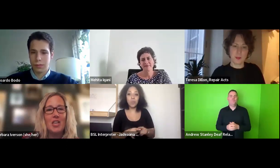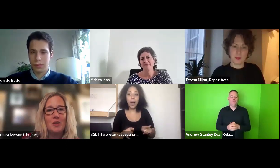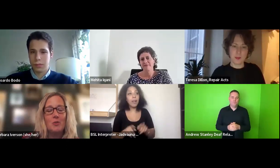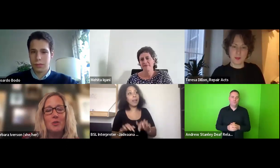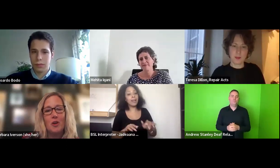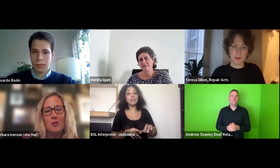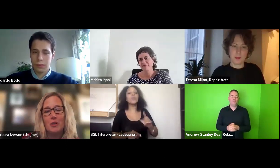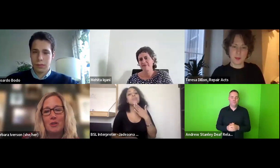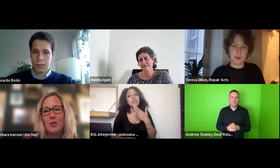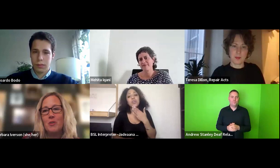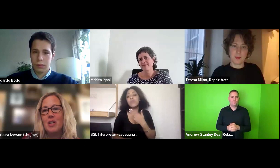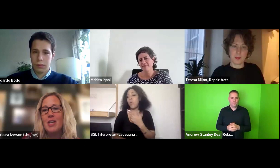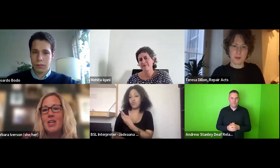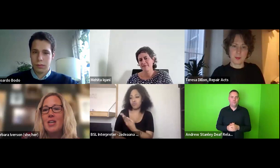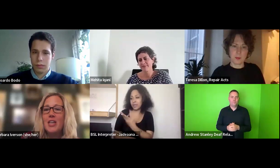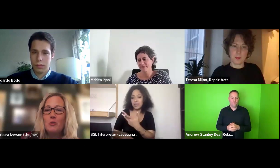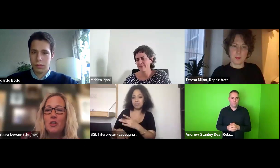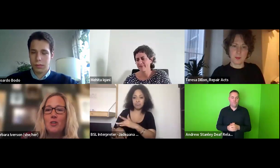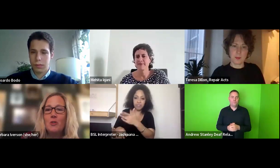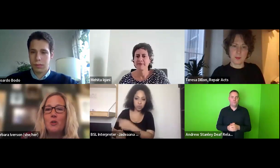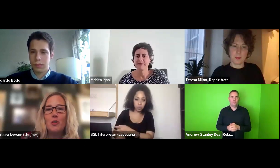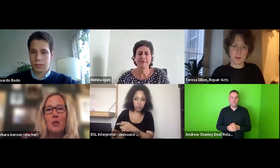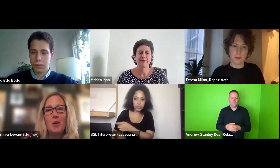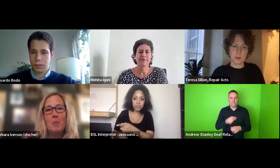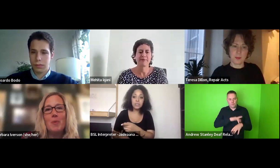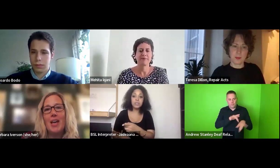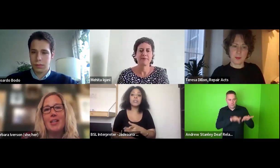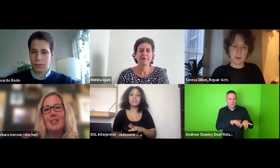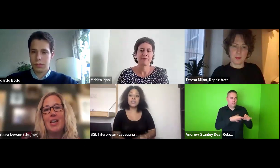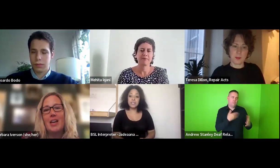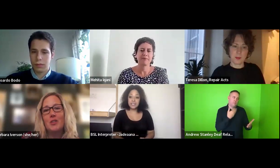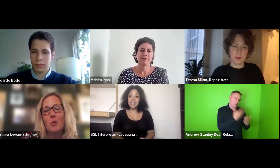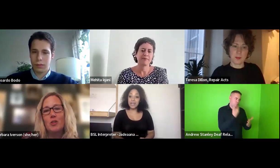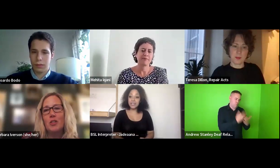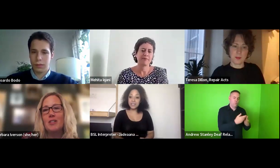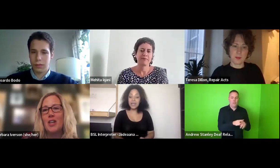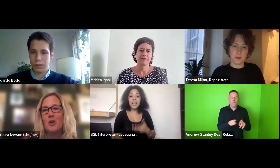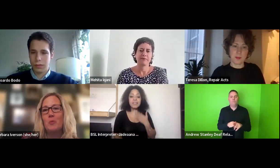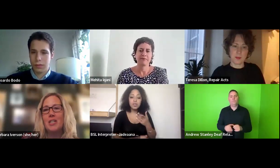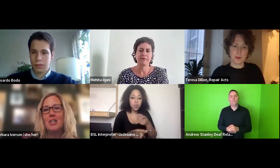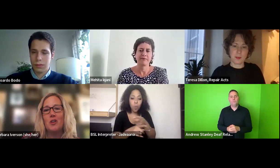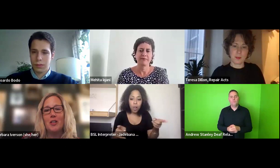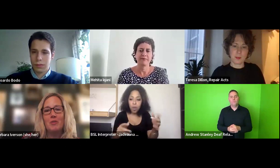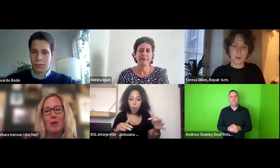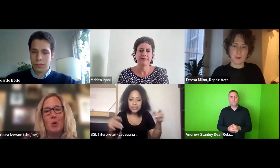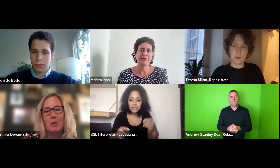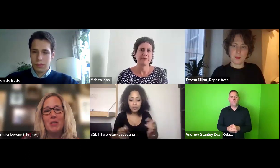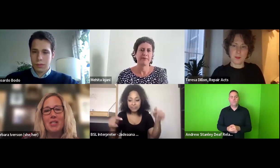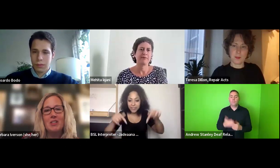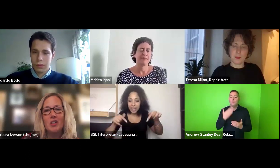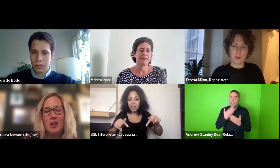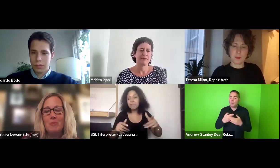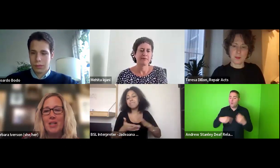So thank you to all 3 of you. Thank you to you who showed up and asked questions. I know we didn't get to all of them. I hope